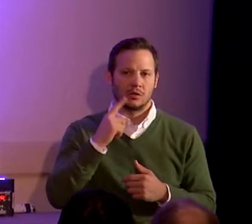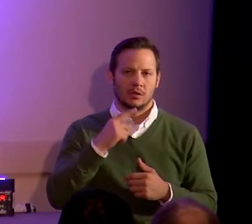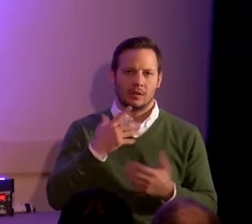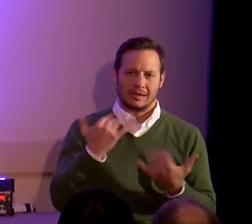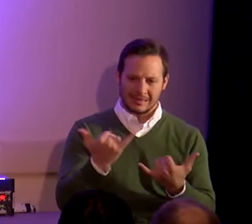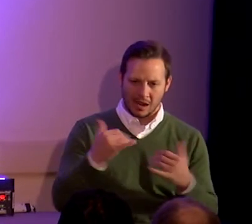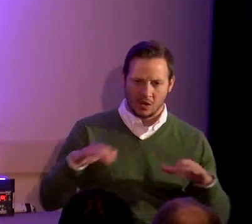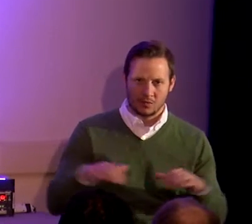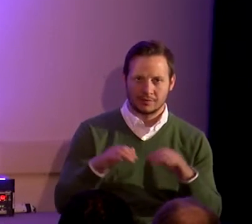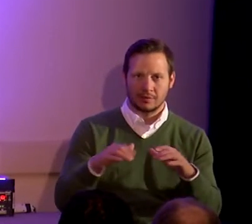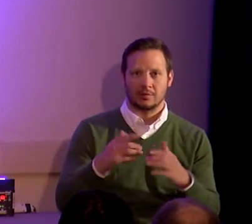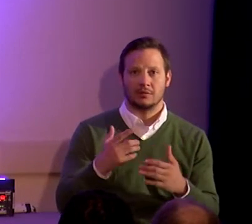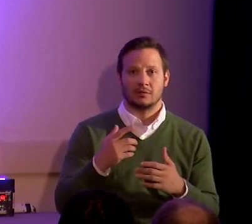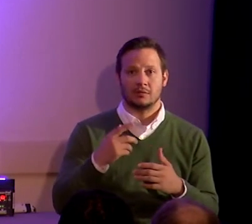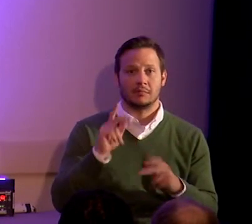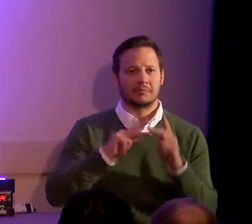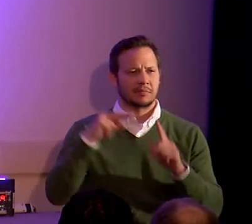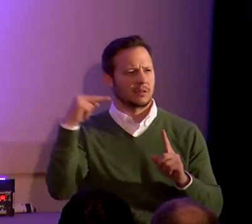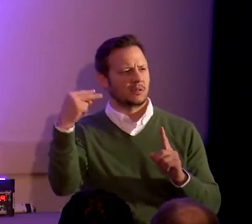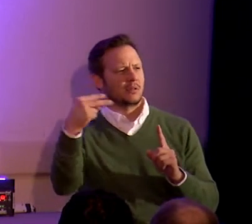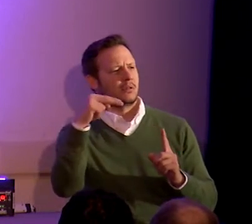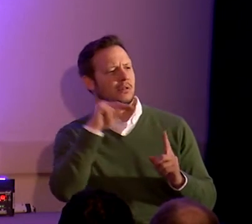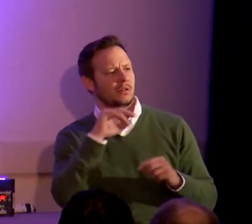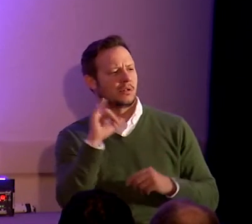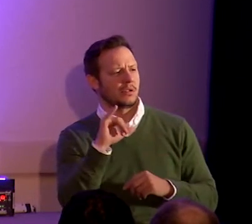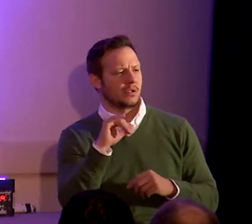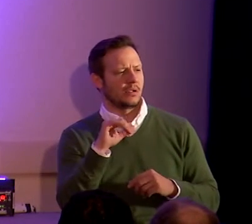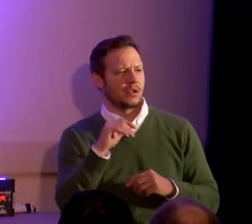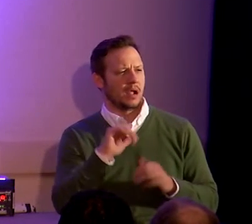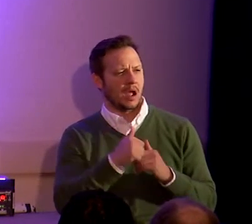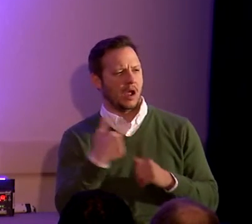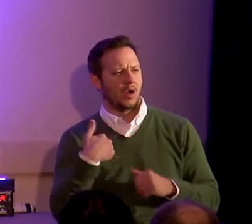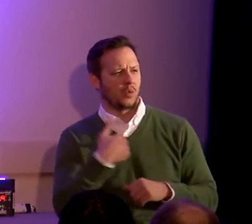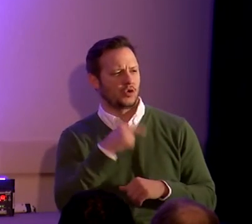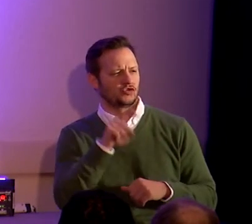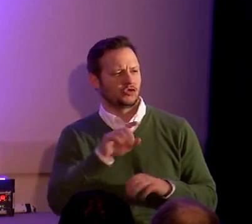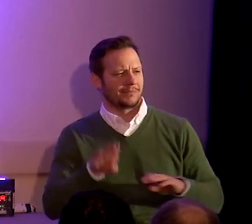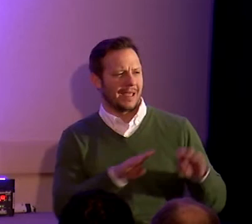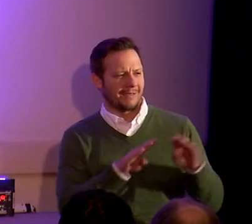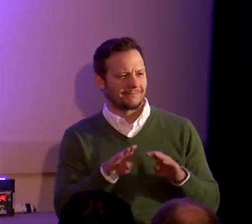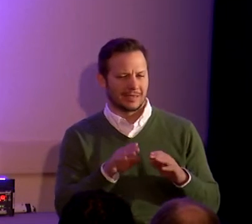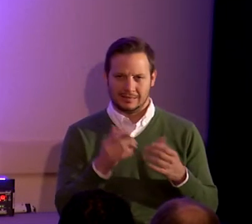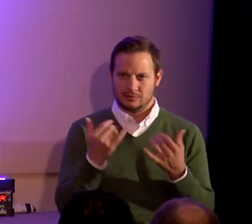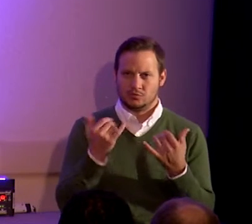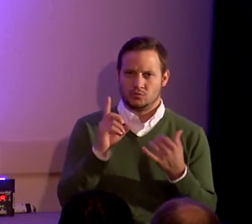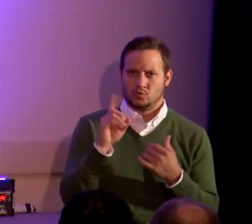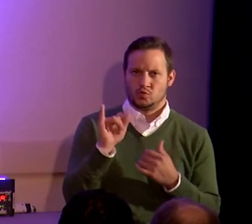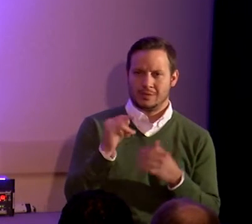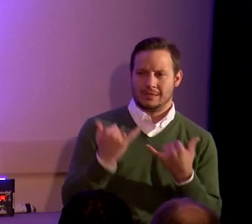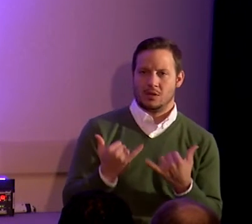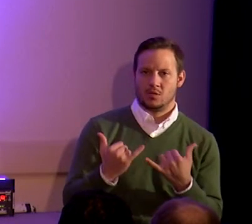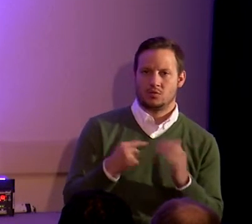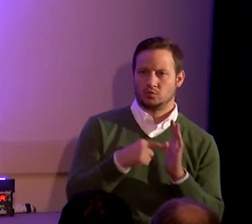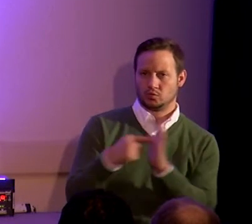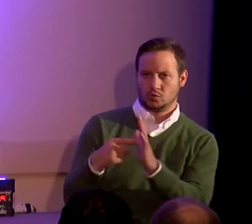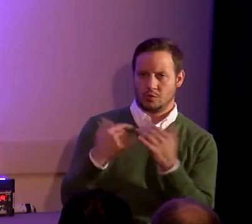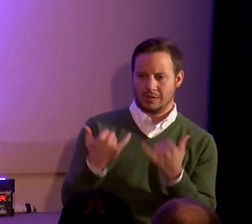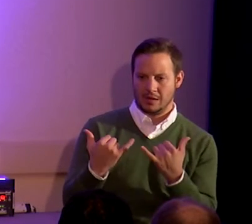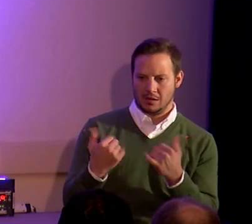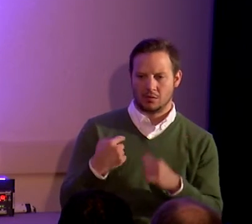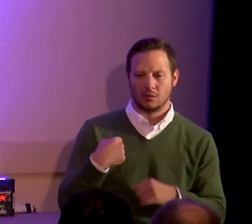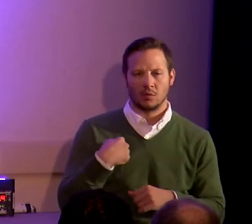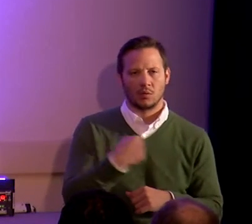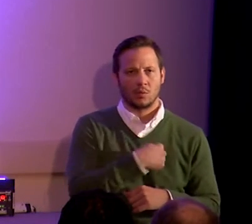How do we want to behave when those around us begin modeling our character? Let's conduct ourselves with that character now. We must boldly